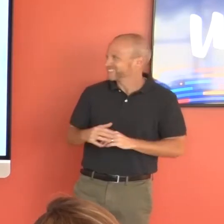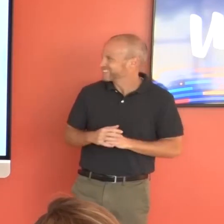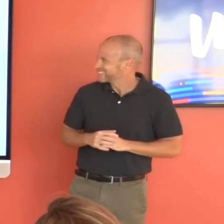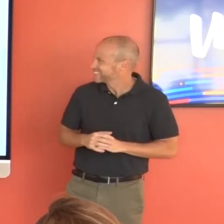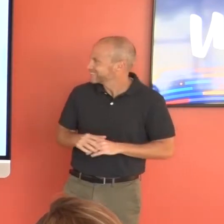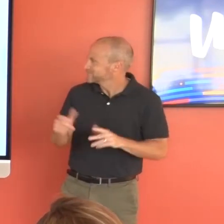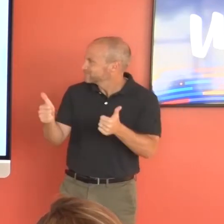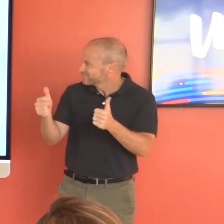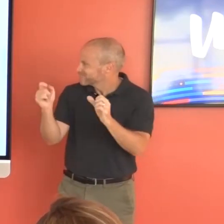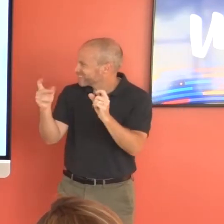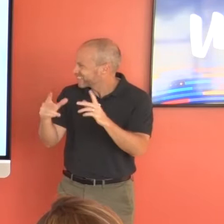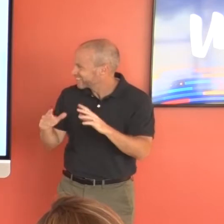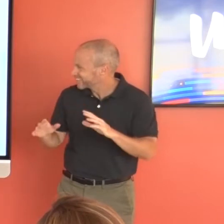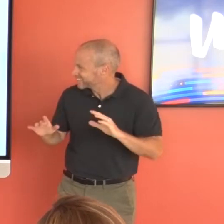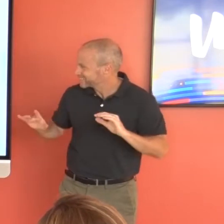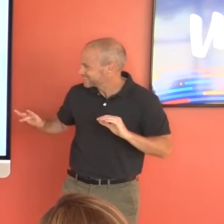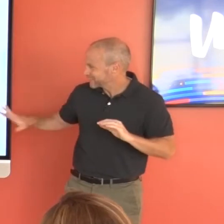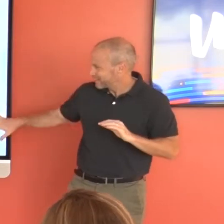Okay.